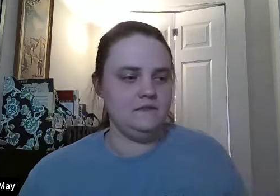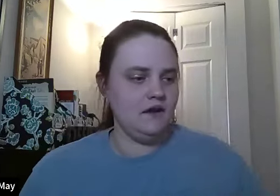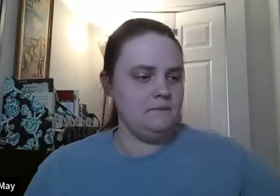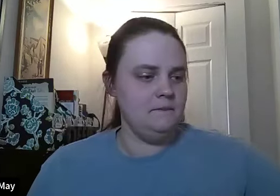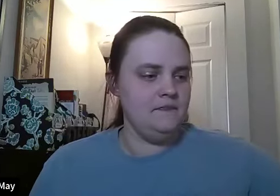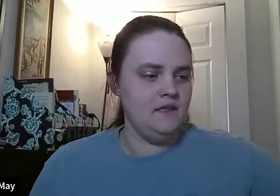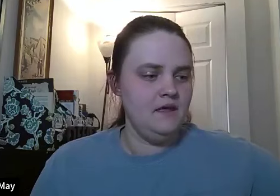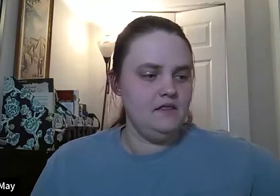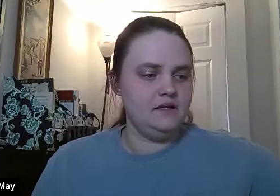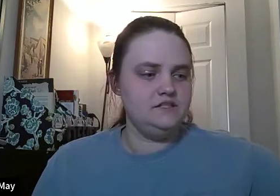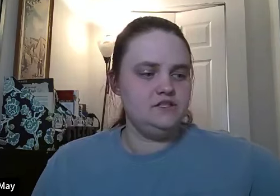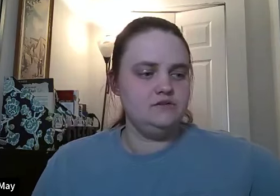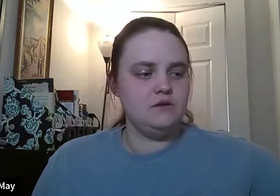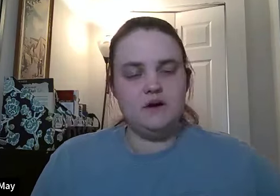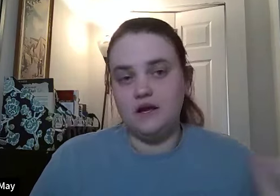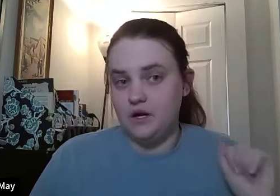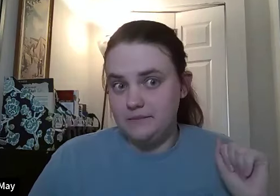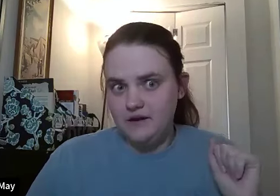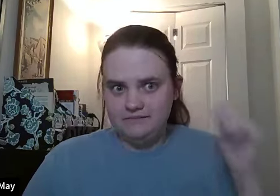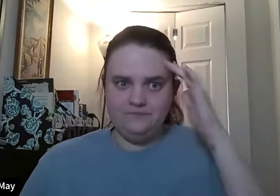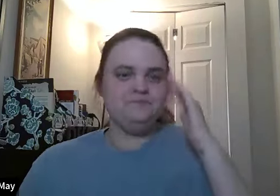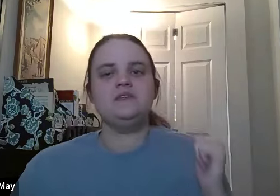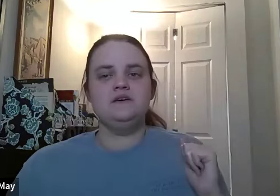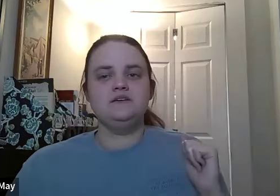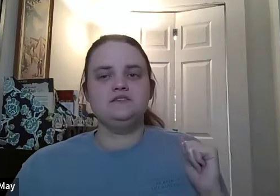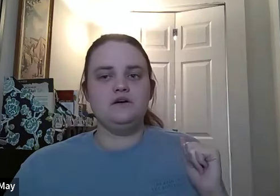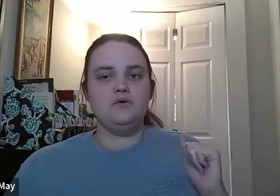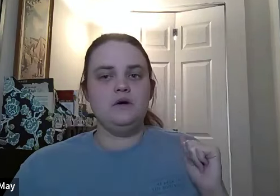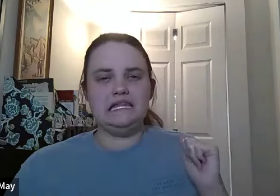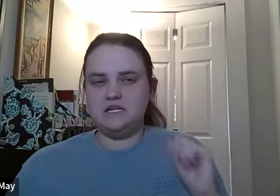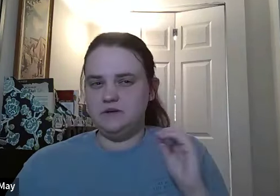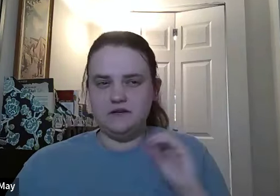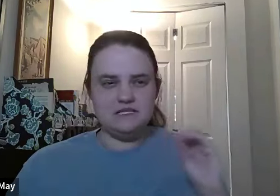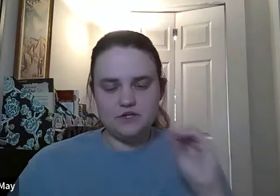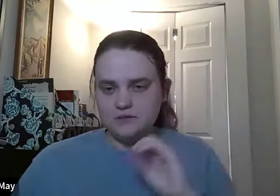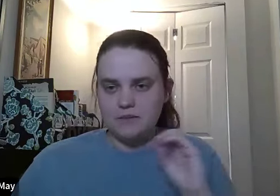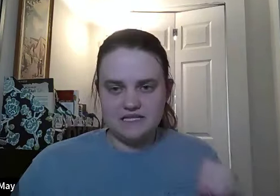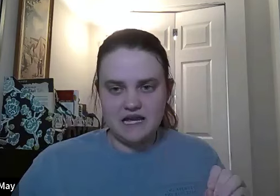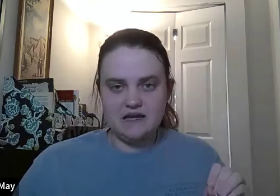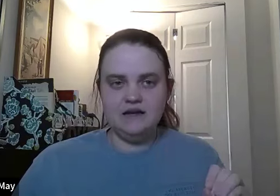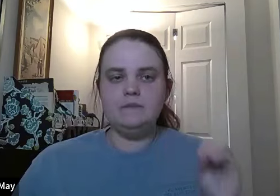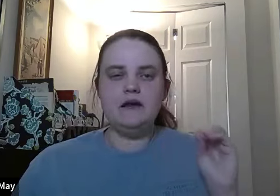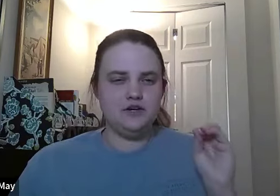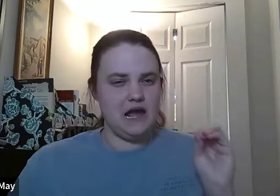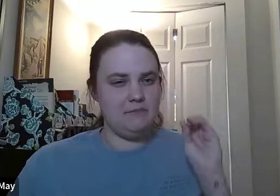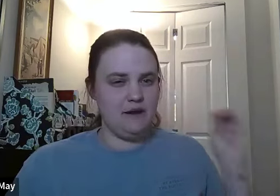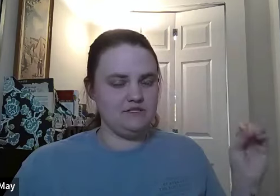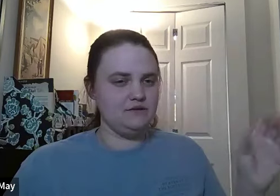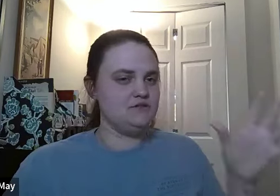Okay. Let's do grandma and grandpa. So it's going to be very similar to mom and dad. Now you're going to add a bounce to it. So